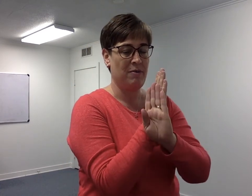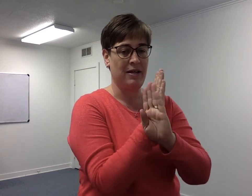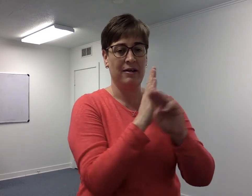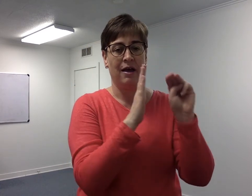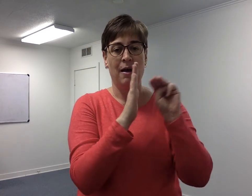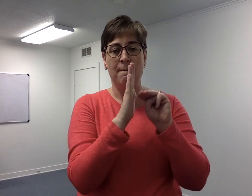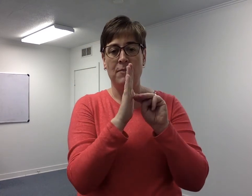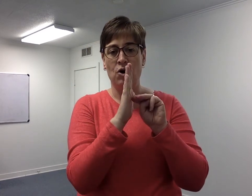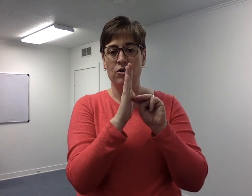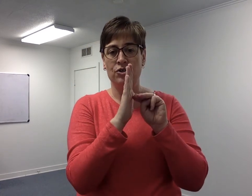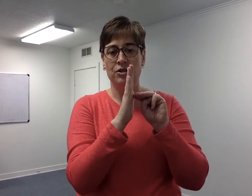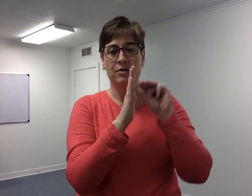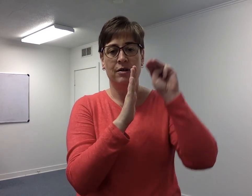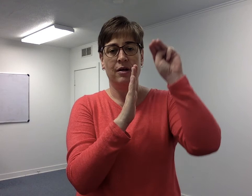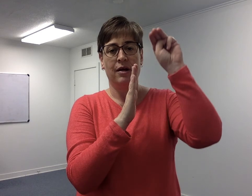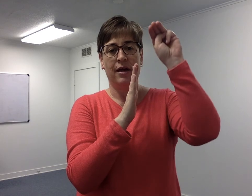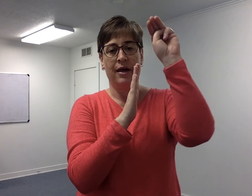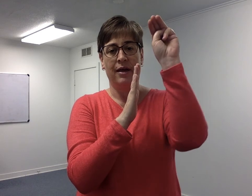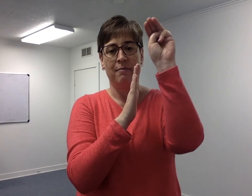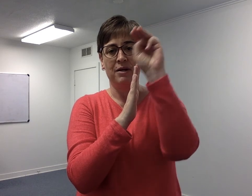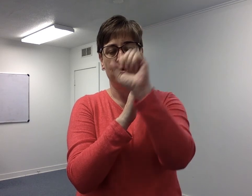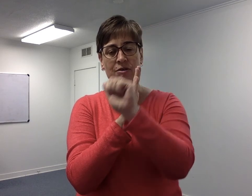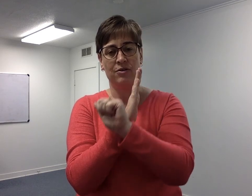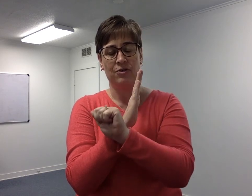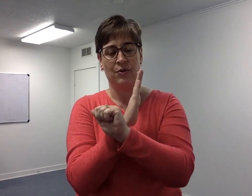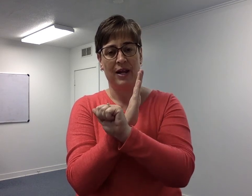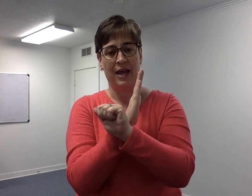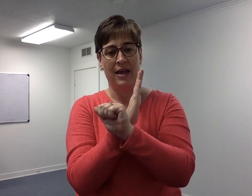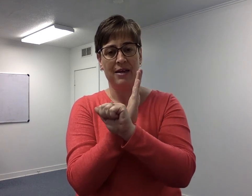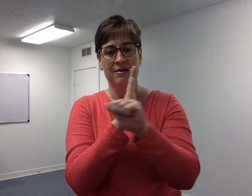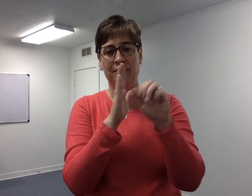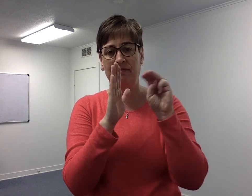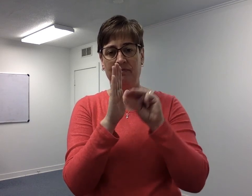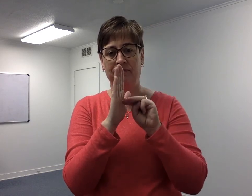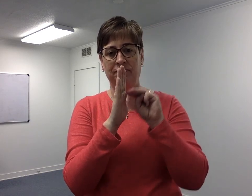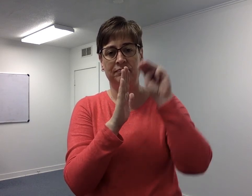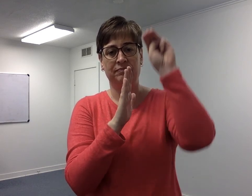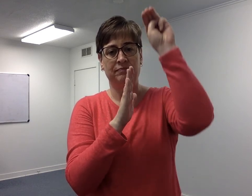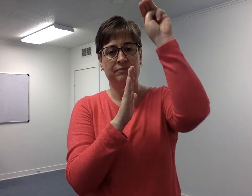B. March, M to an A.